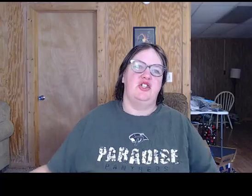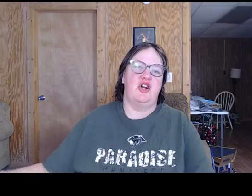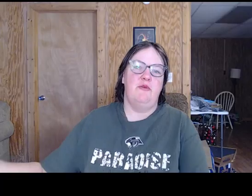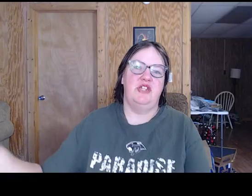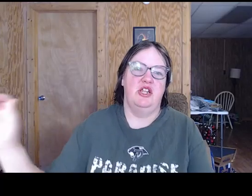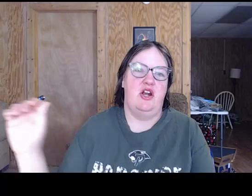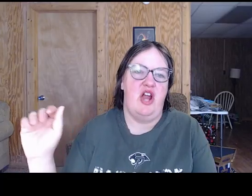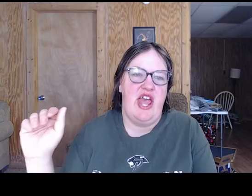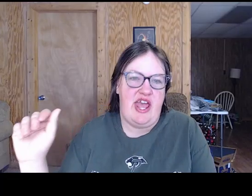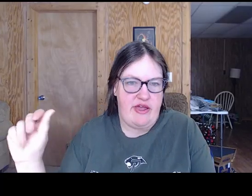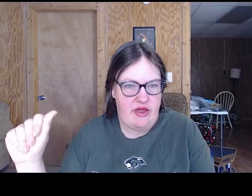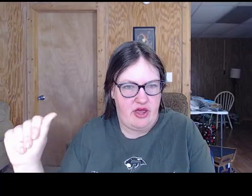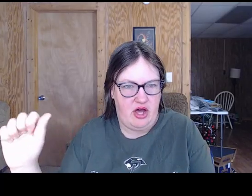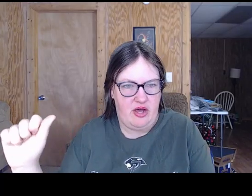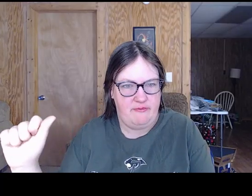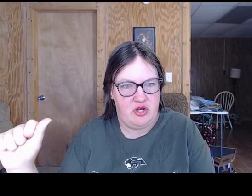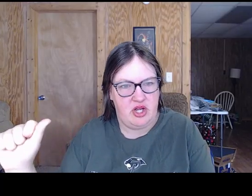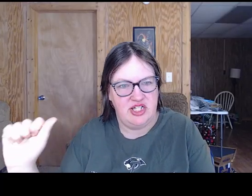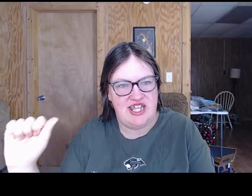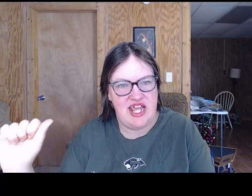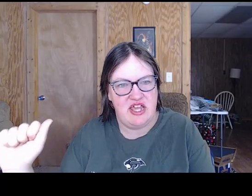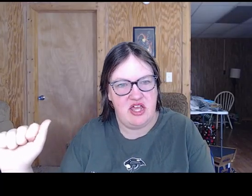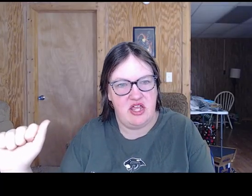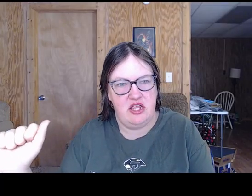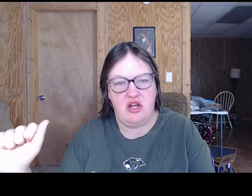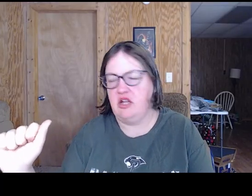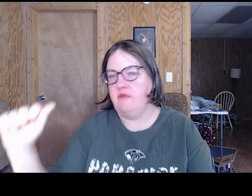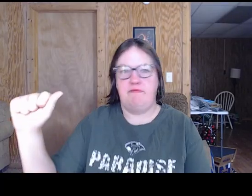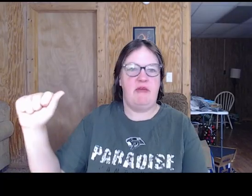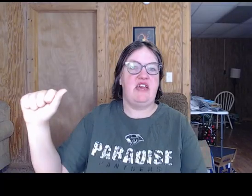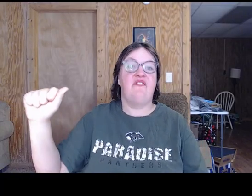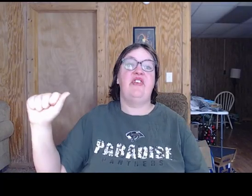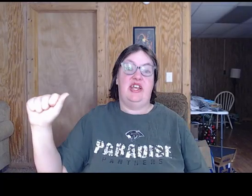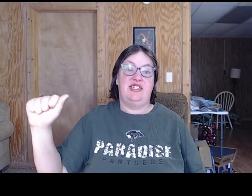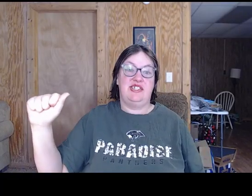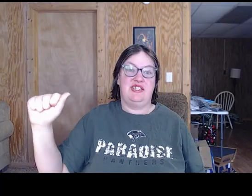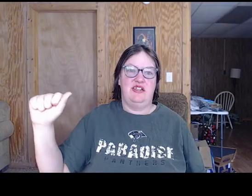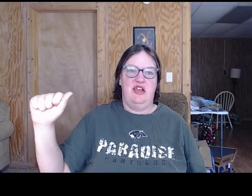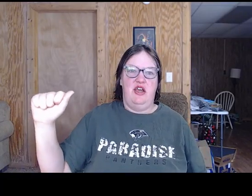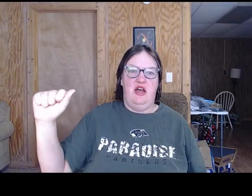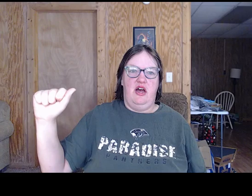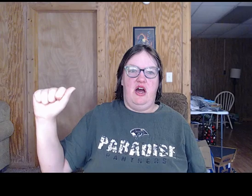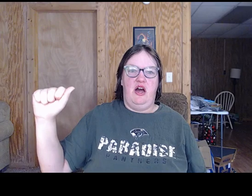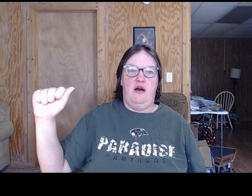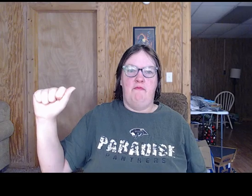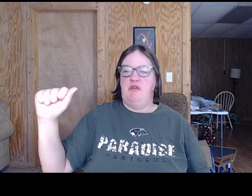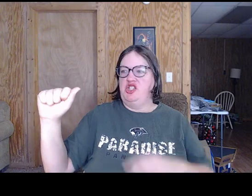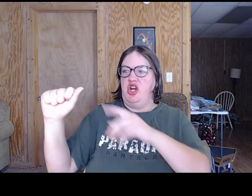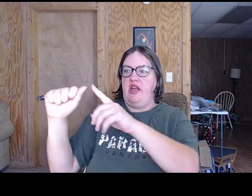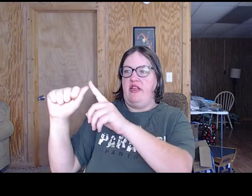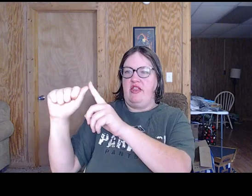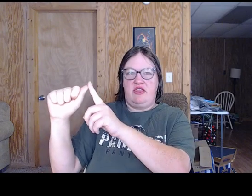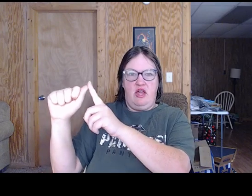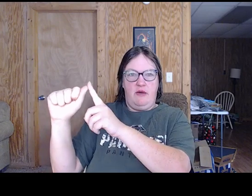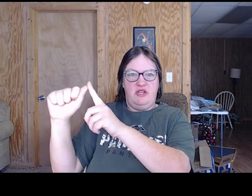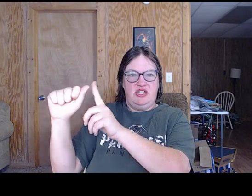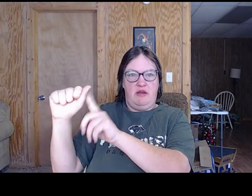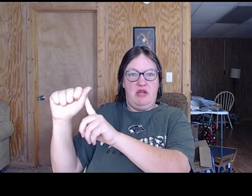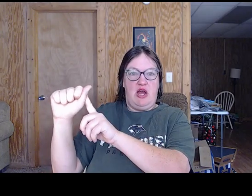starting with the letter A, you're gonna make a fist. But your thumb is going to be out on